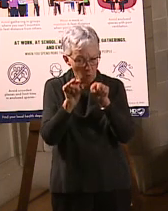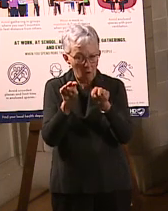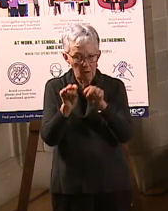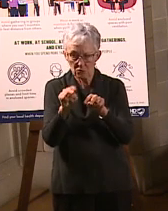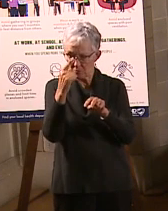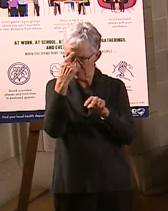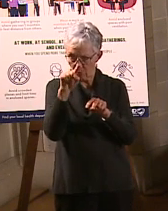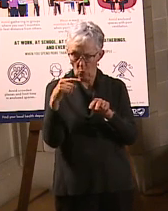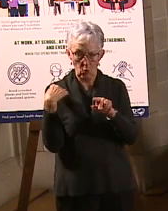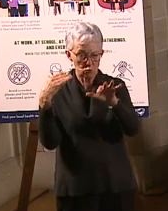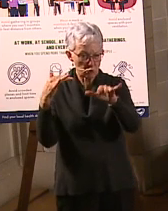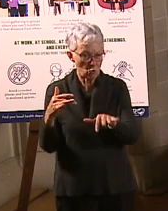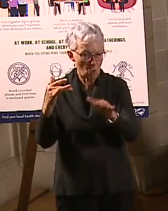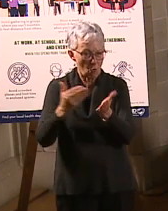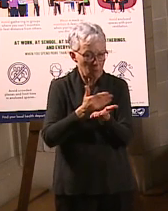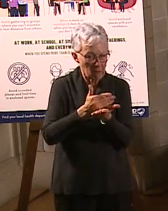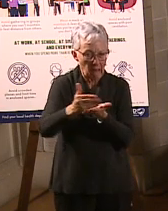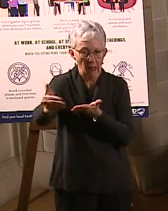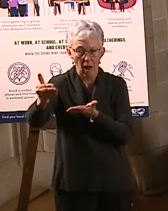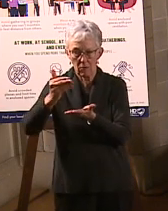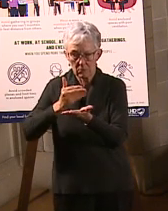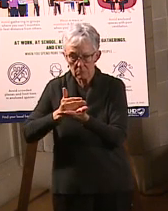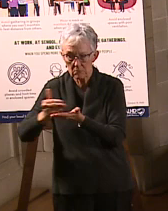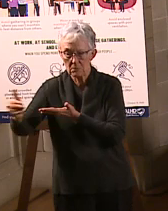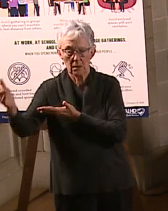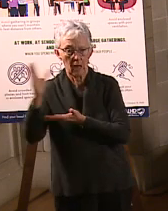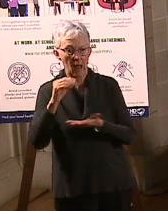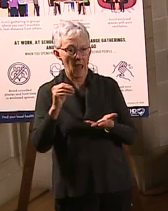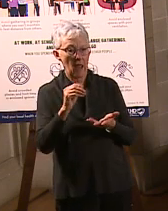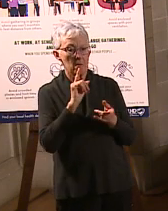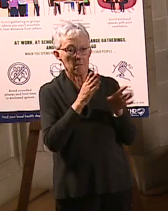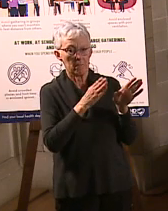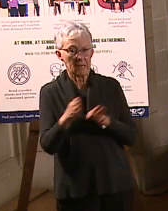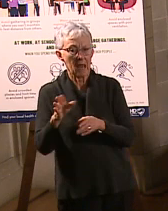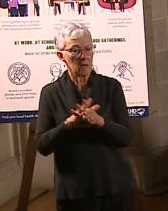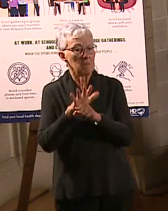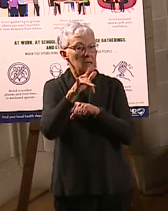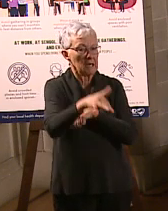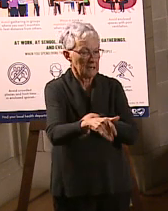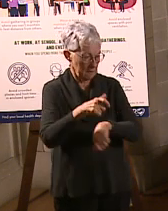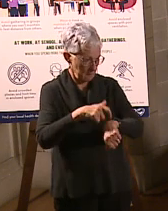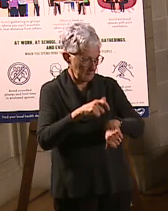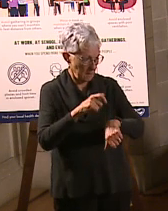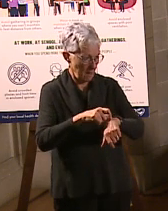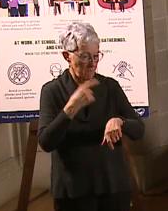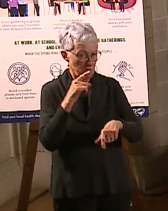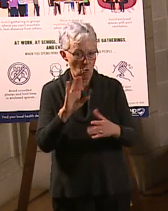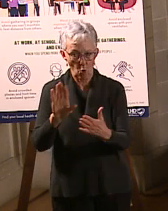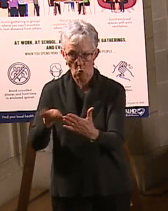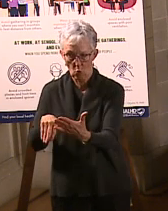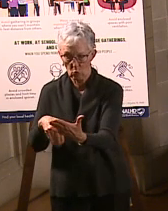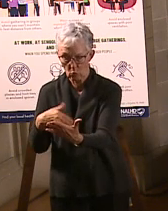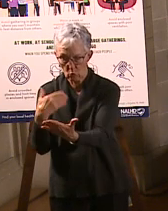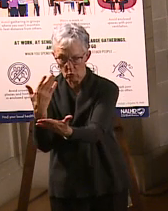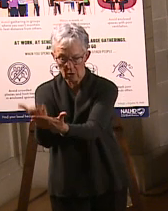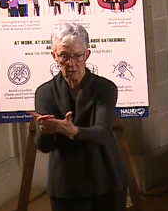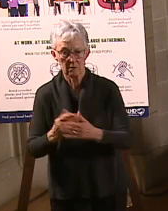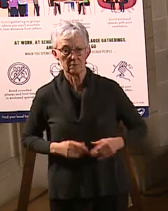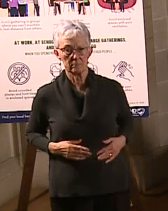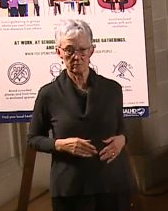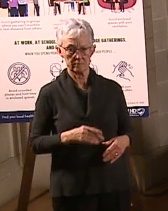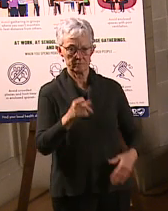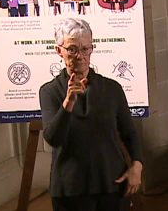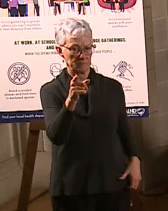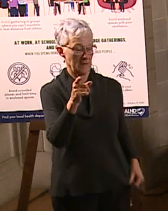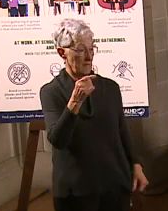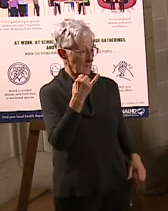and plan lots of extra time to get to your destination. And if you do have to close some roadways, I mean, how much of a